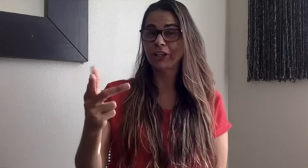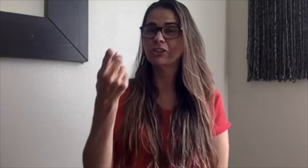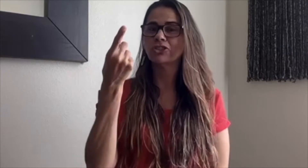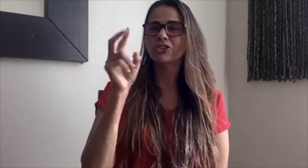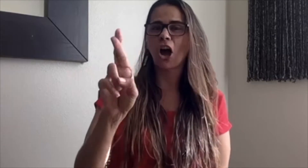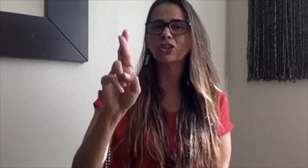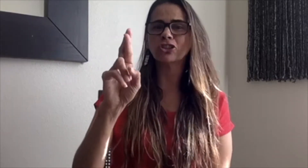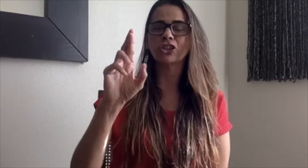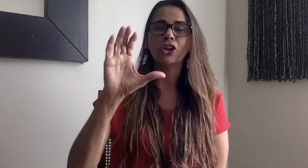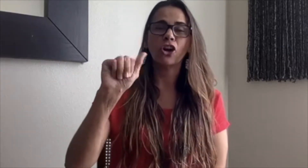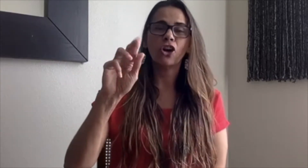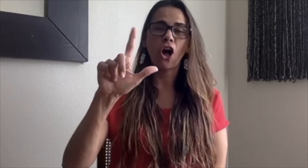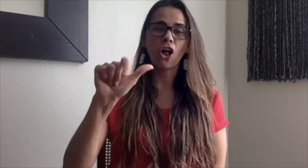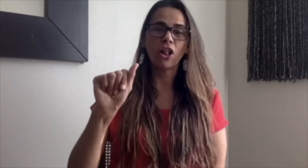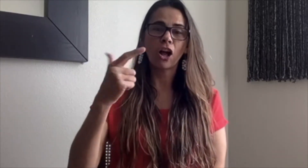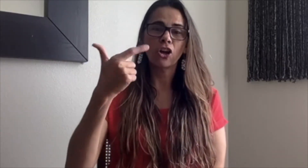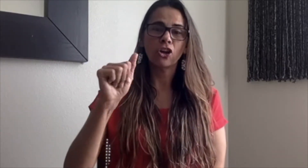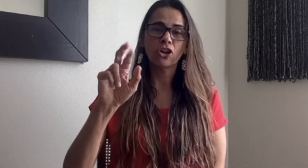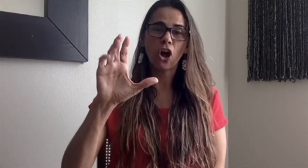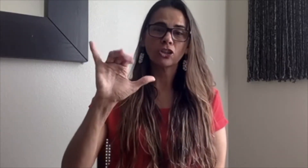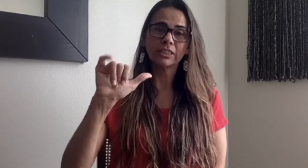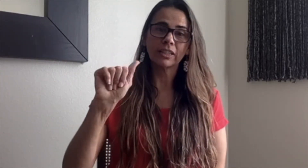And then our third presentation is Dr. Carla